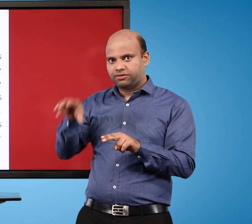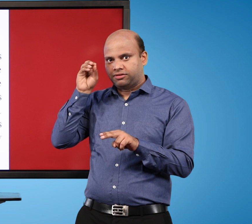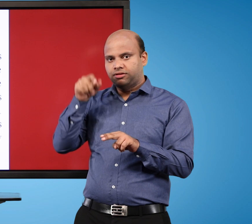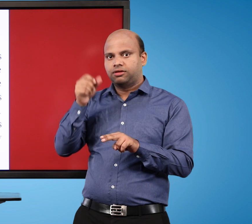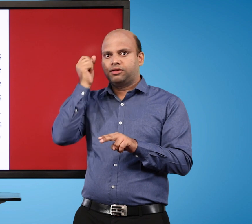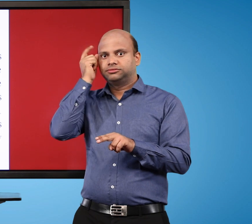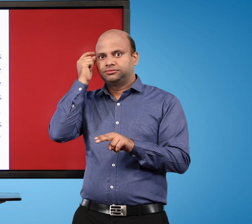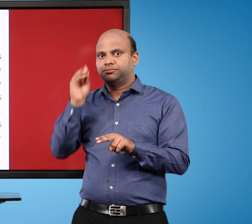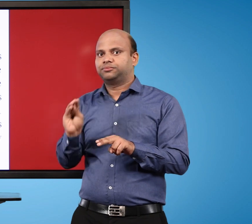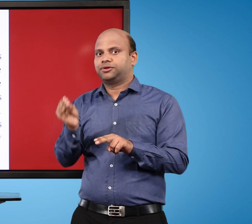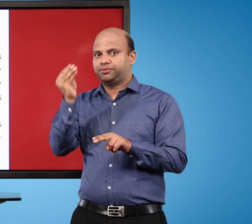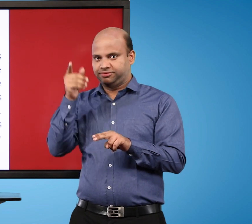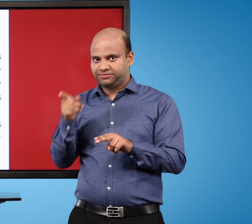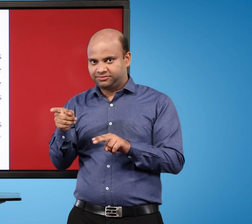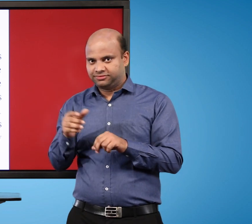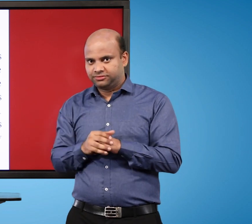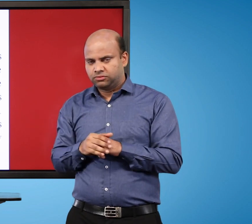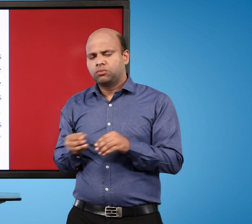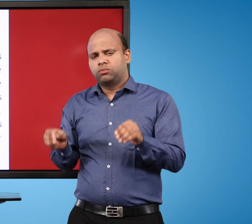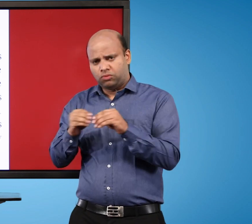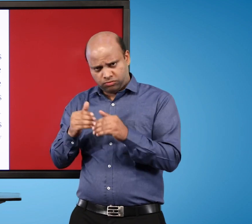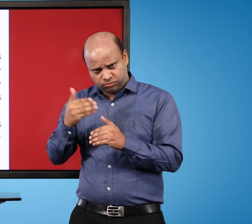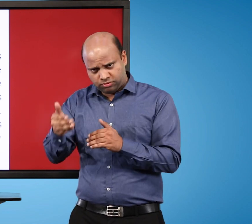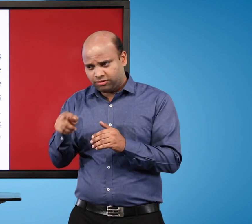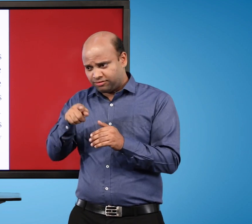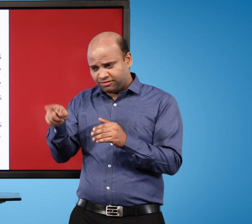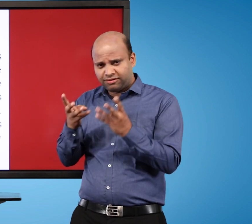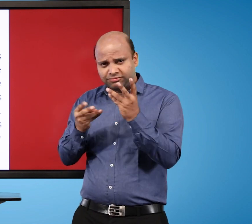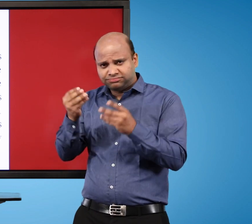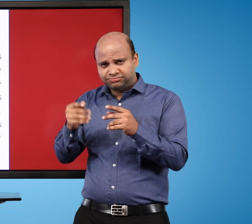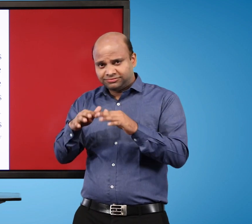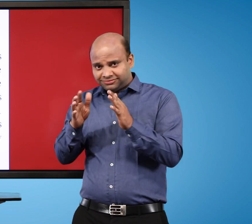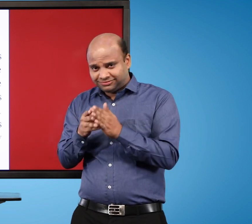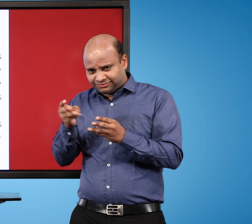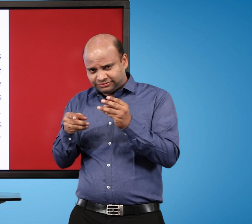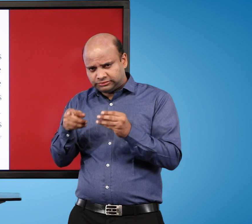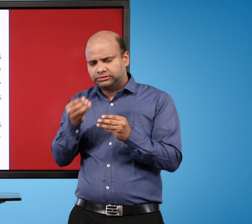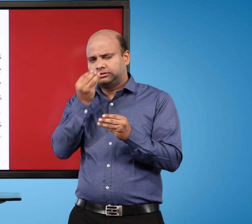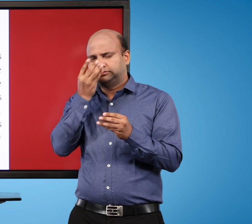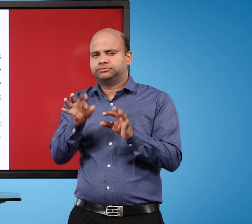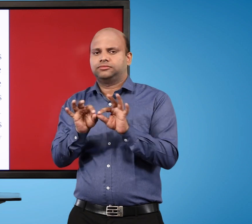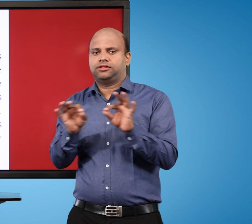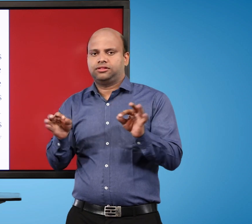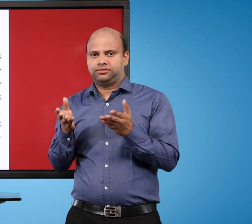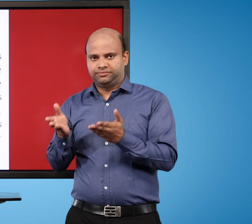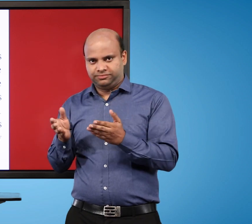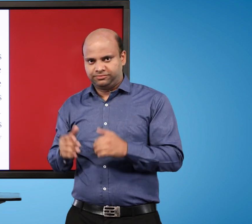help us to understand the numbers better. Moreover, they make calculations under certain operations very